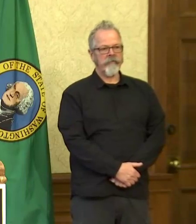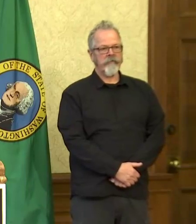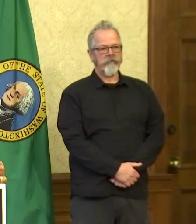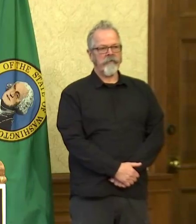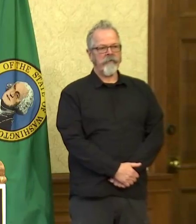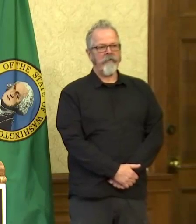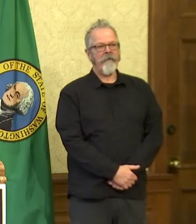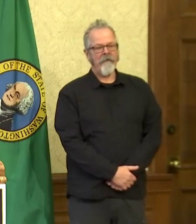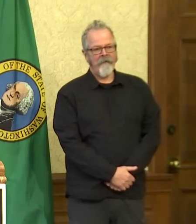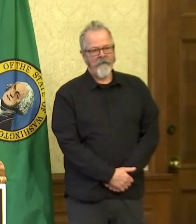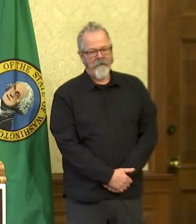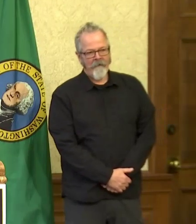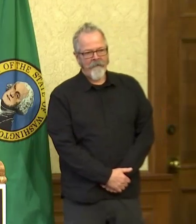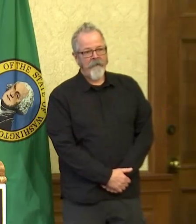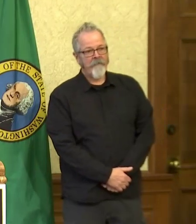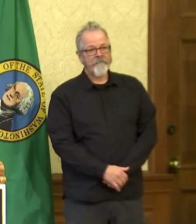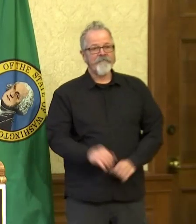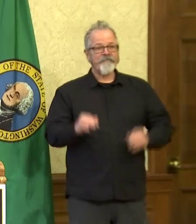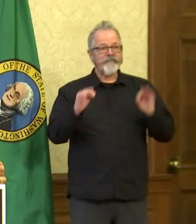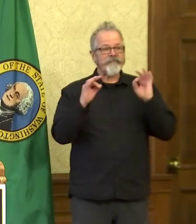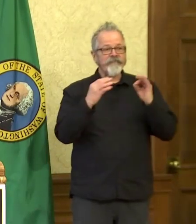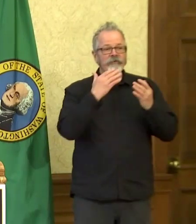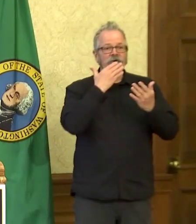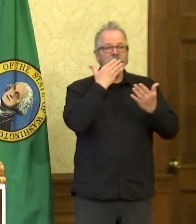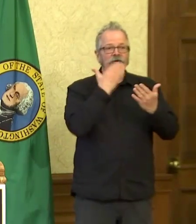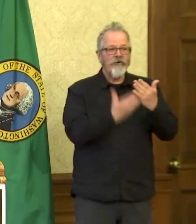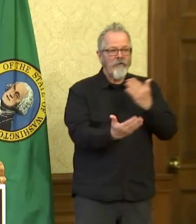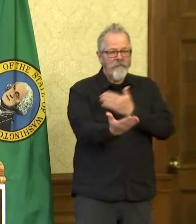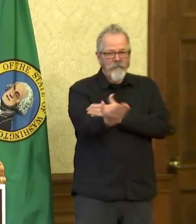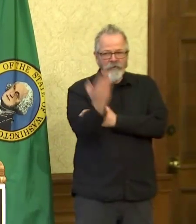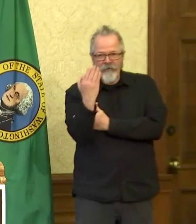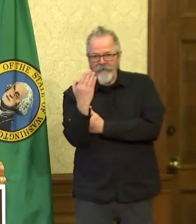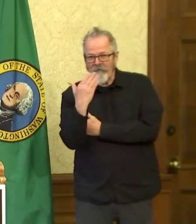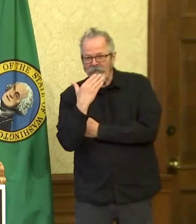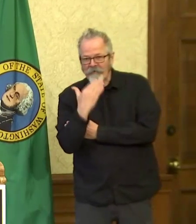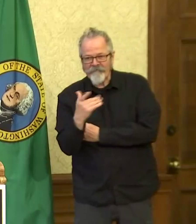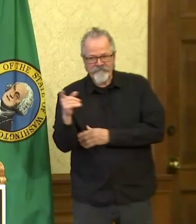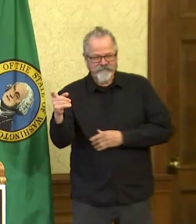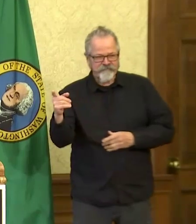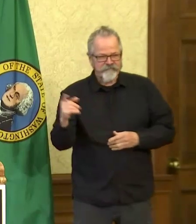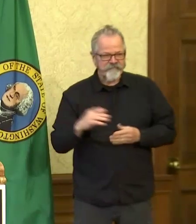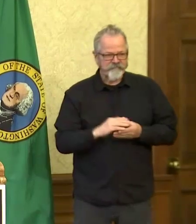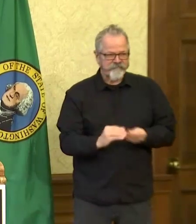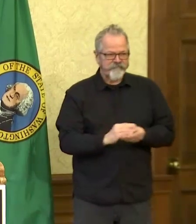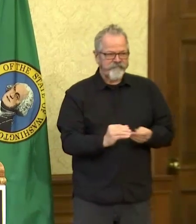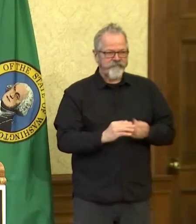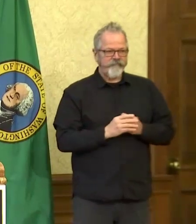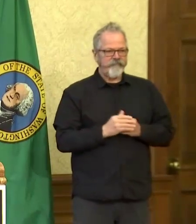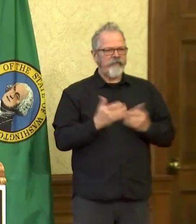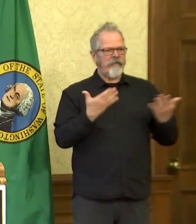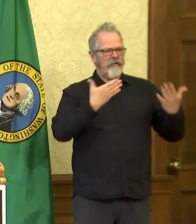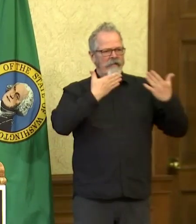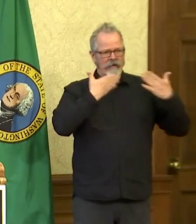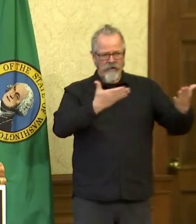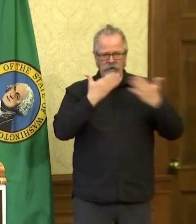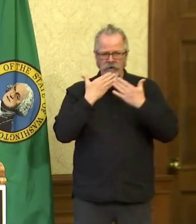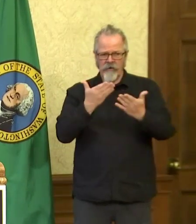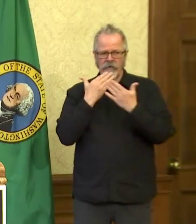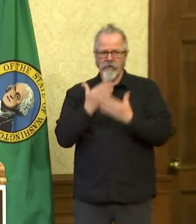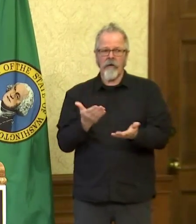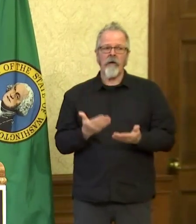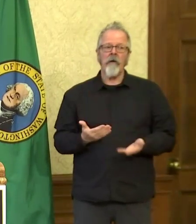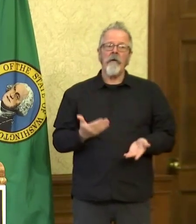Thank you, Tara. Good morning. I'd like to start by again thanking the millions of Washingtonians who are staying home and